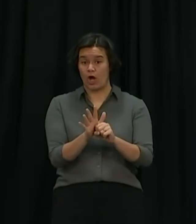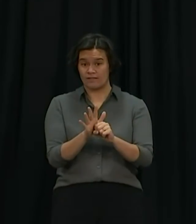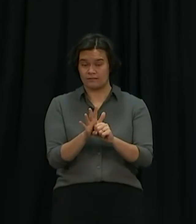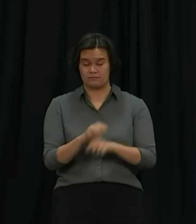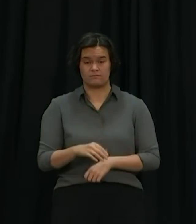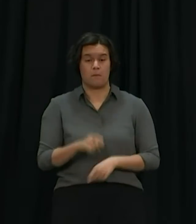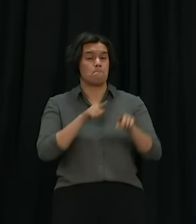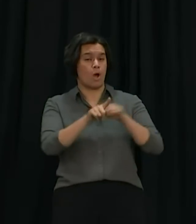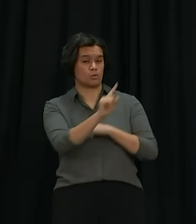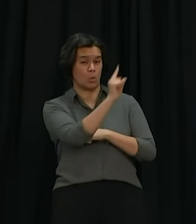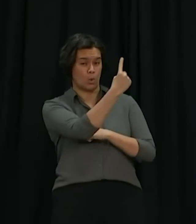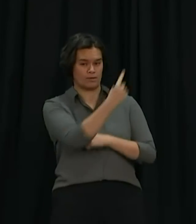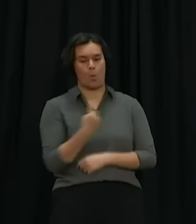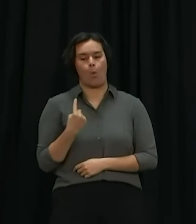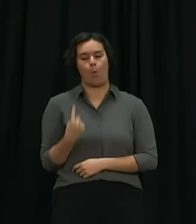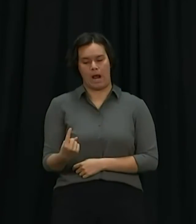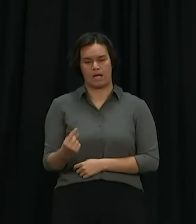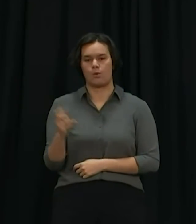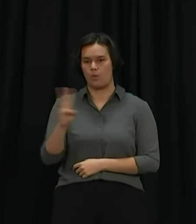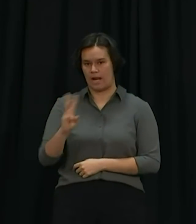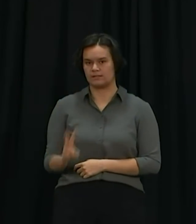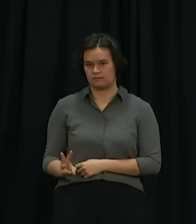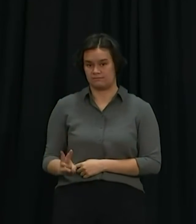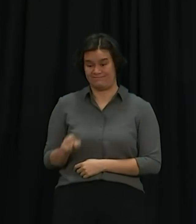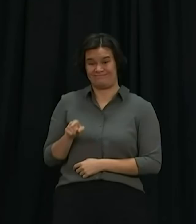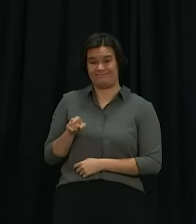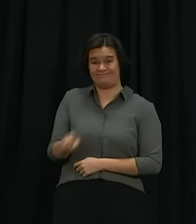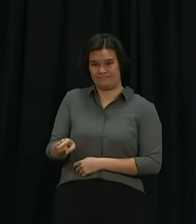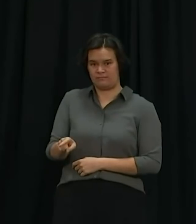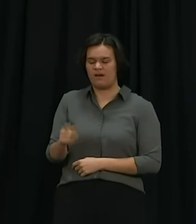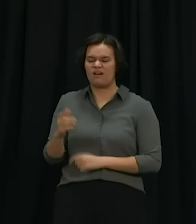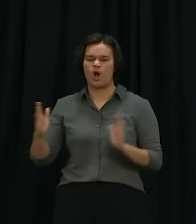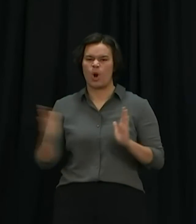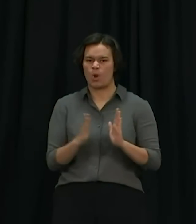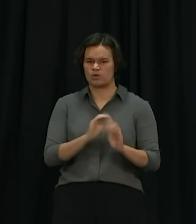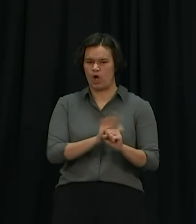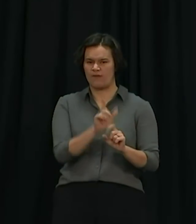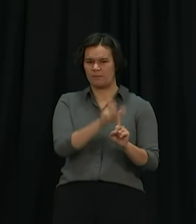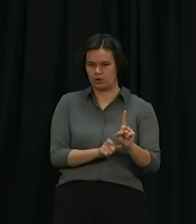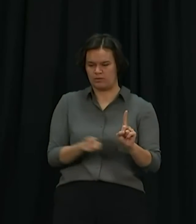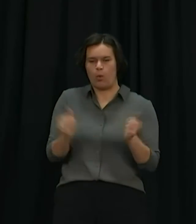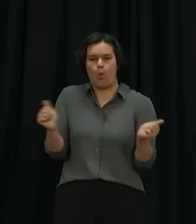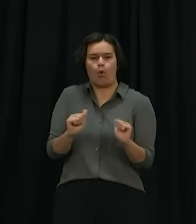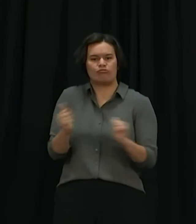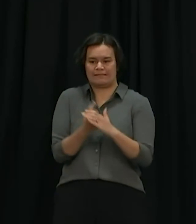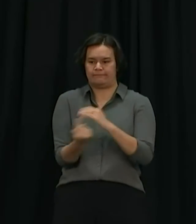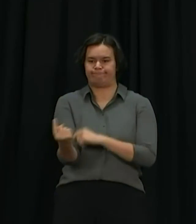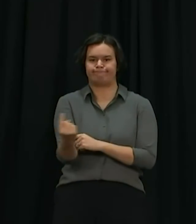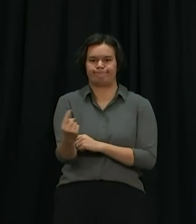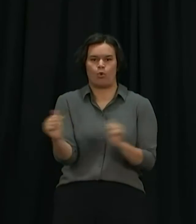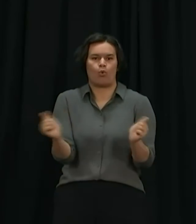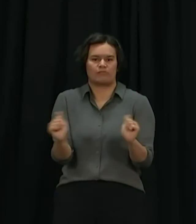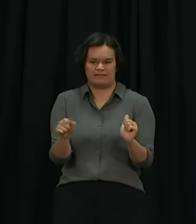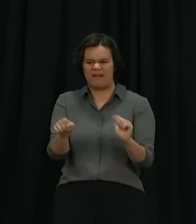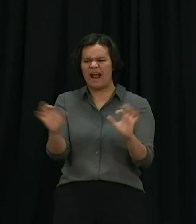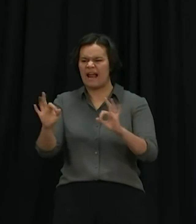Auckland, one is in Wellington. The latter is a close contact of an existing case and was in isolation with no exposure in